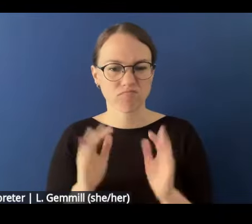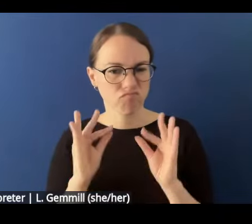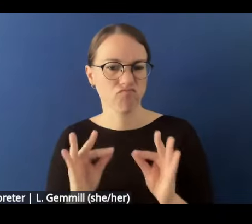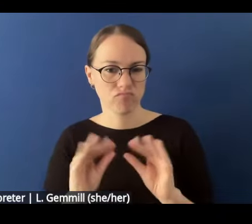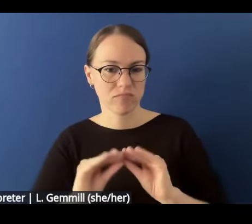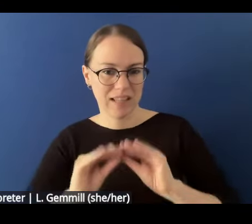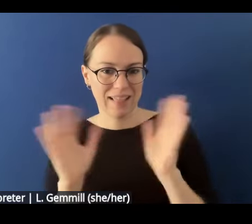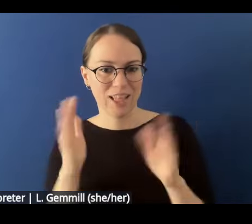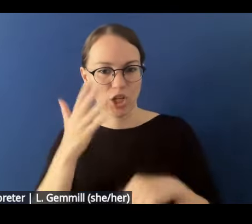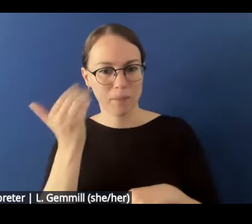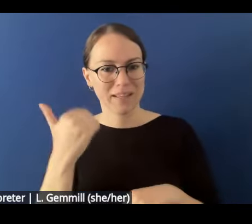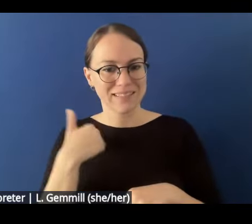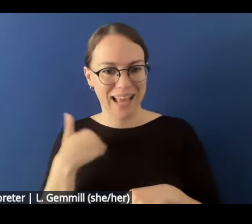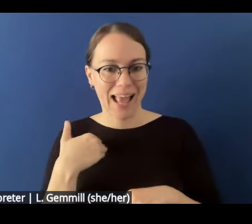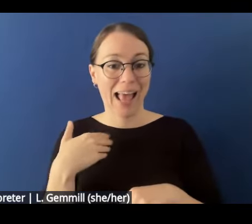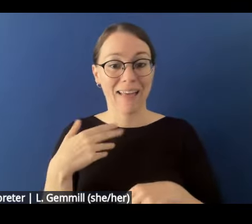bill.